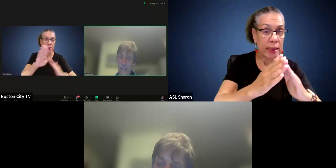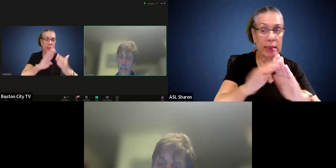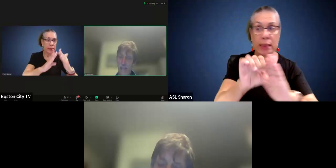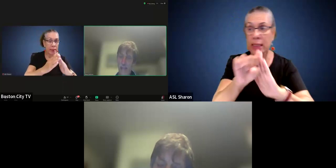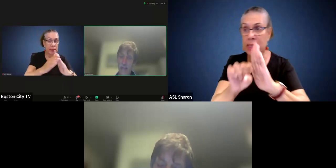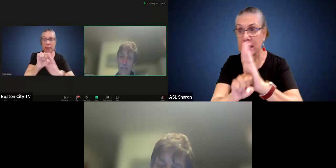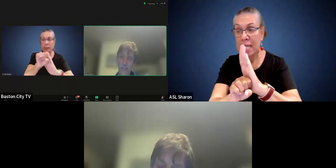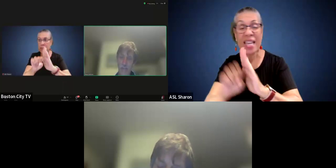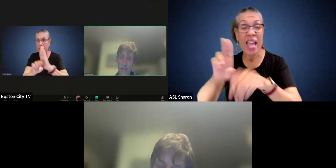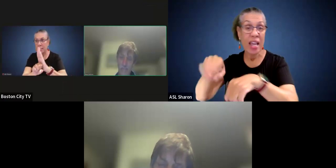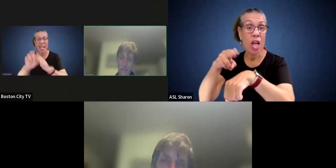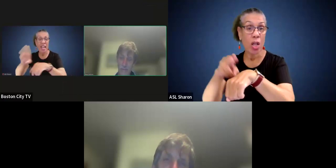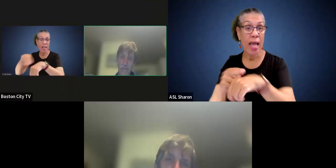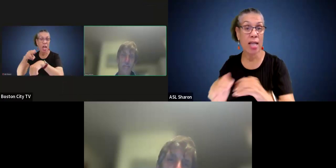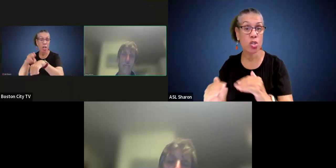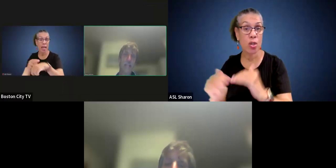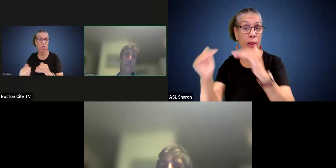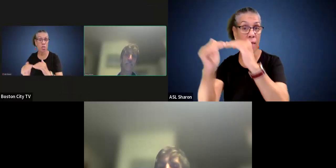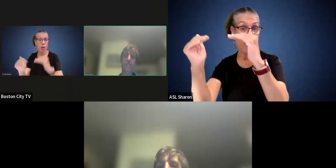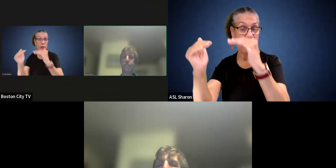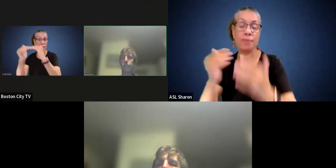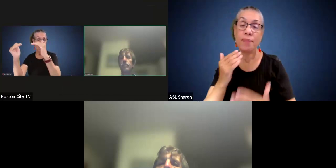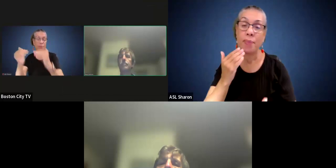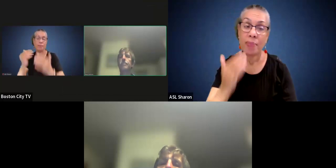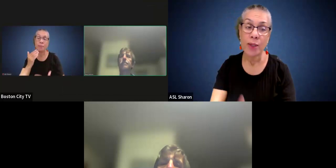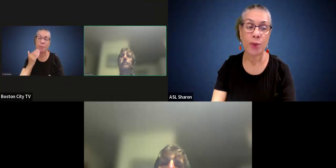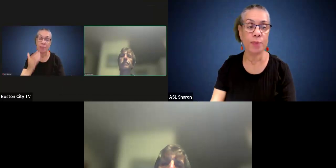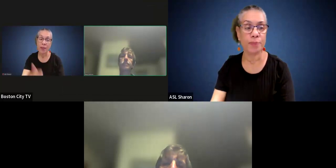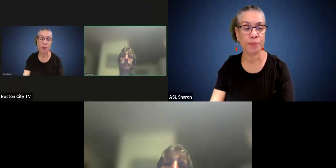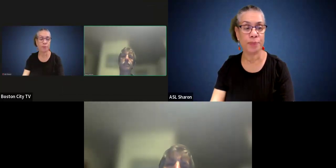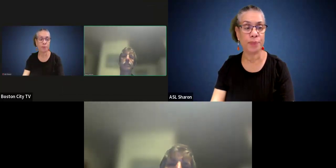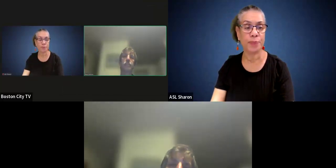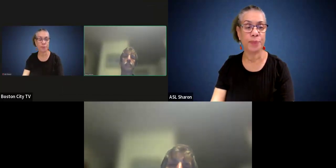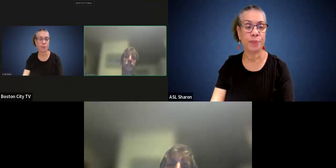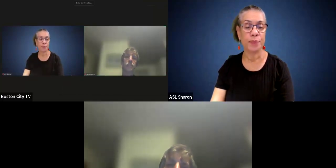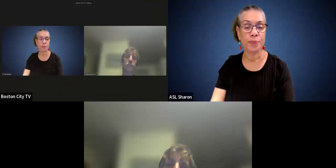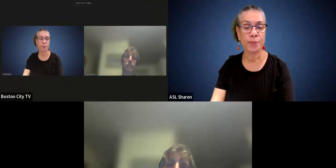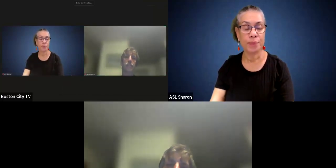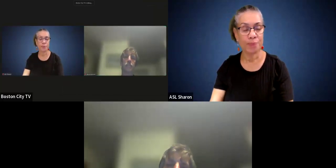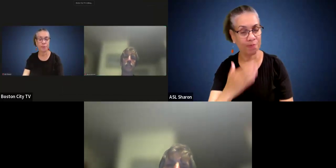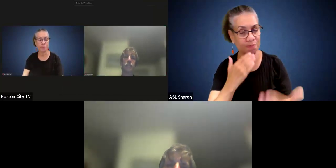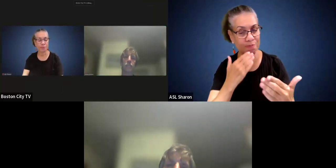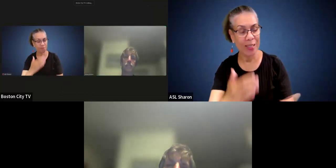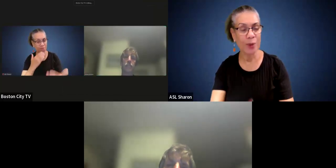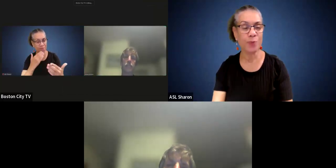and national level. Thank you. Thank you very much.